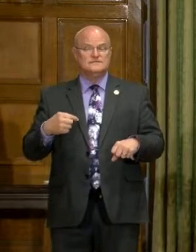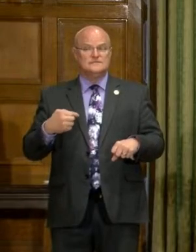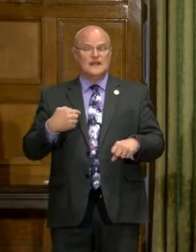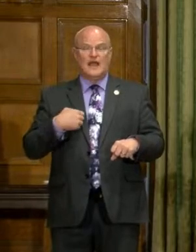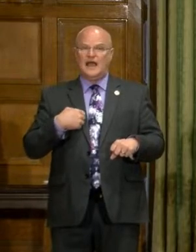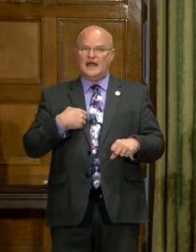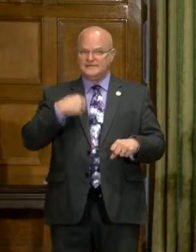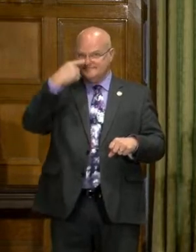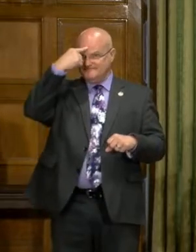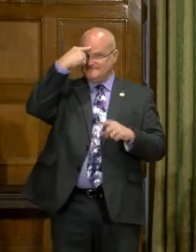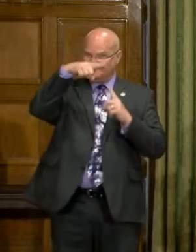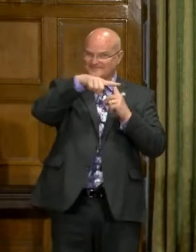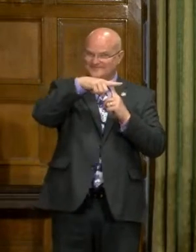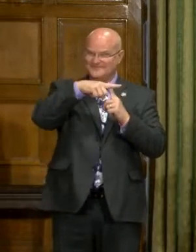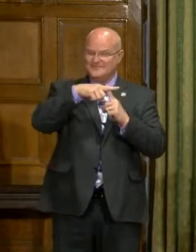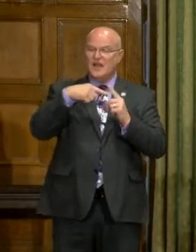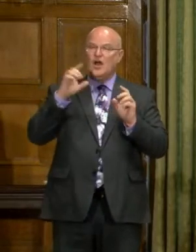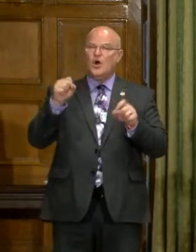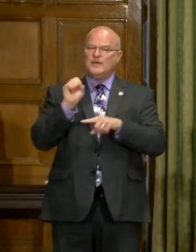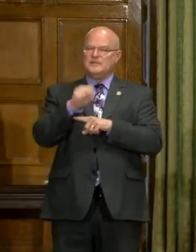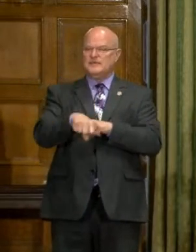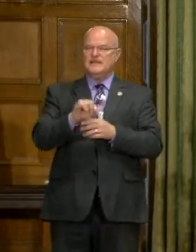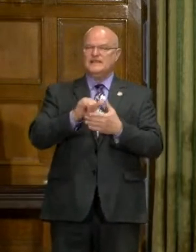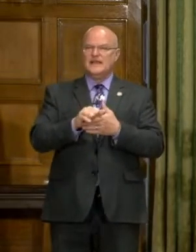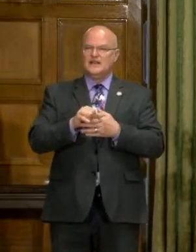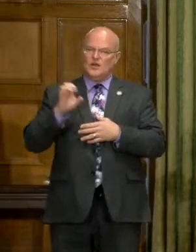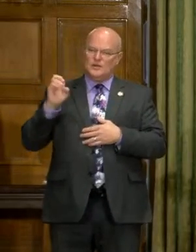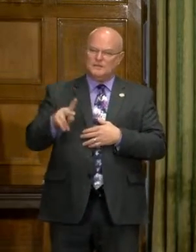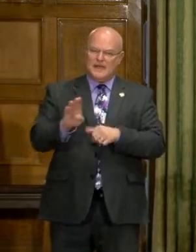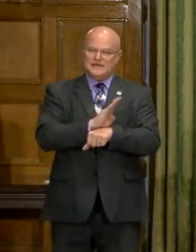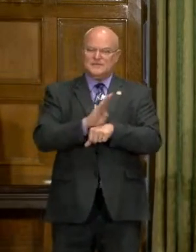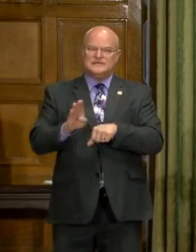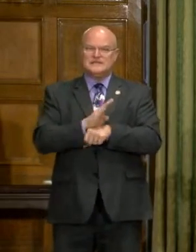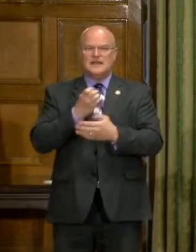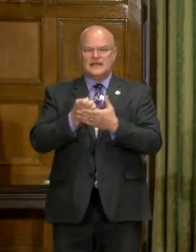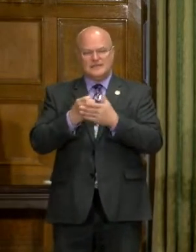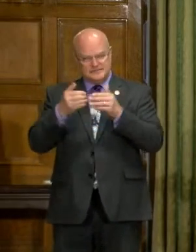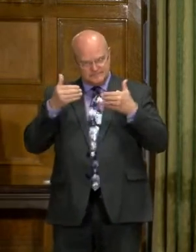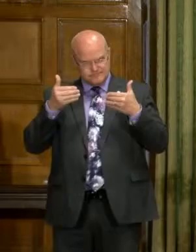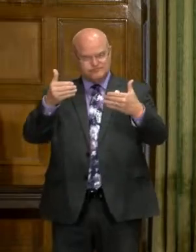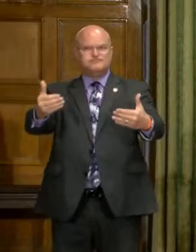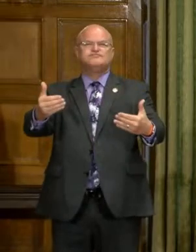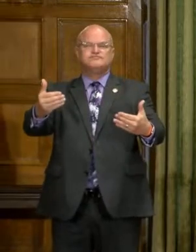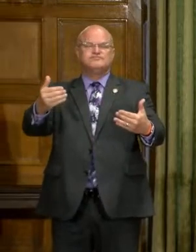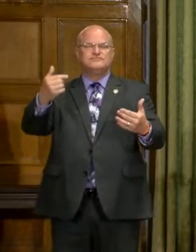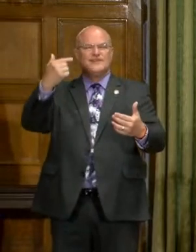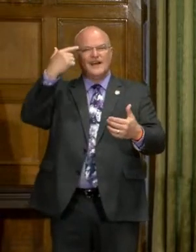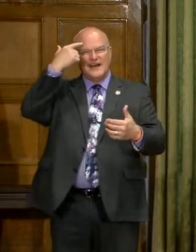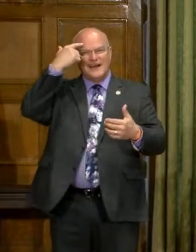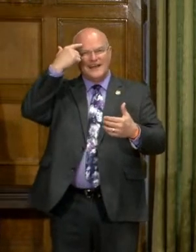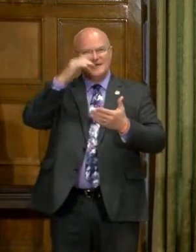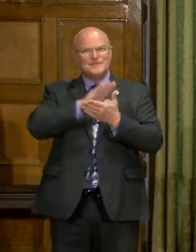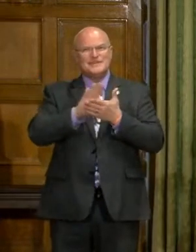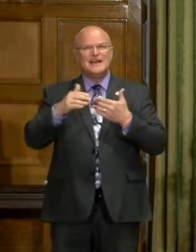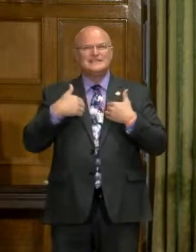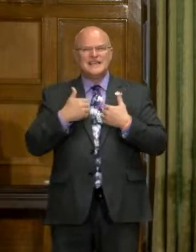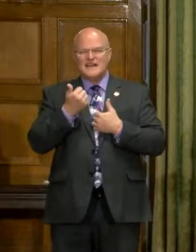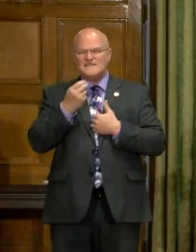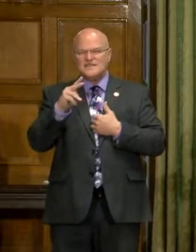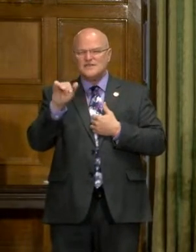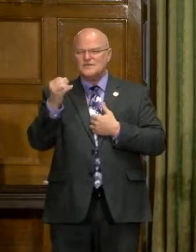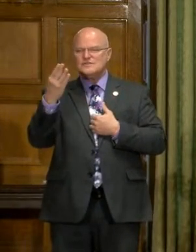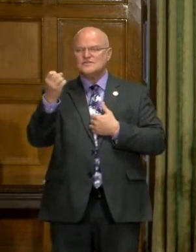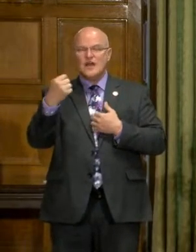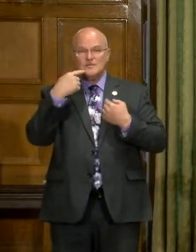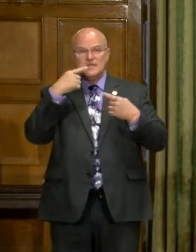an optimist. I hope we can beat that. I hope we can get back to business and drive our economy forward. I think there's, it's been nice to have a couple of